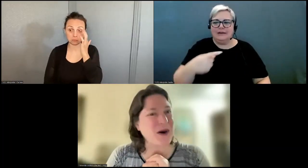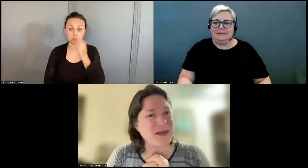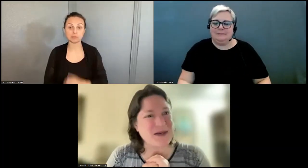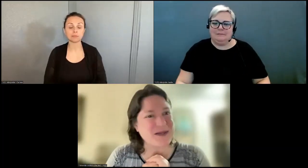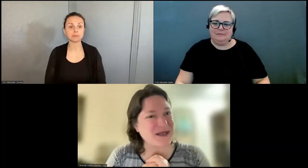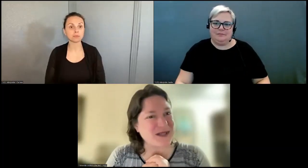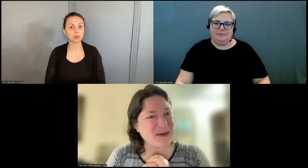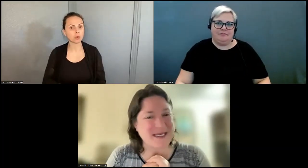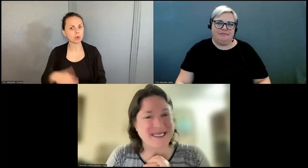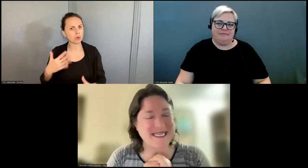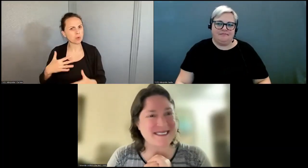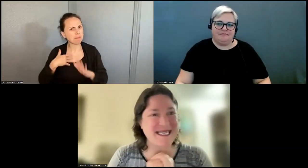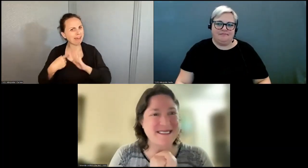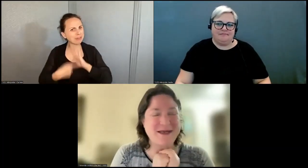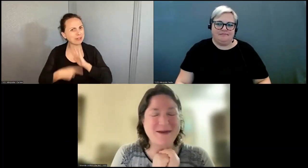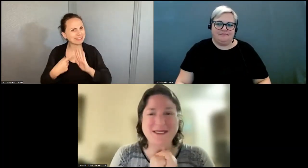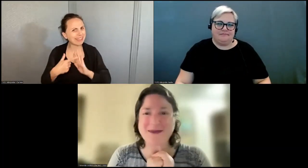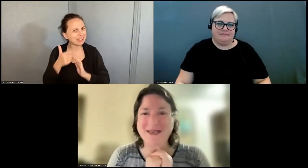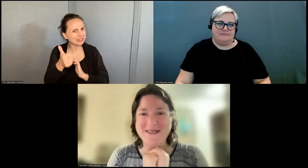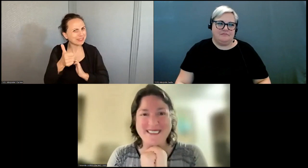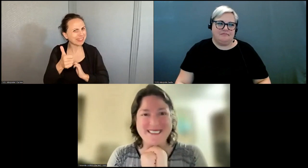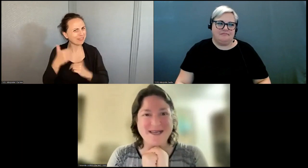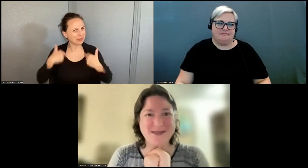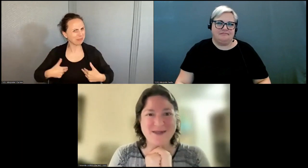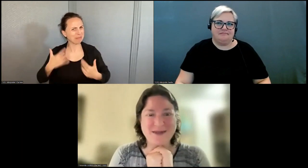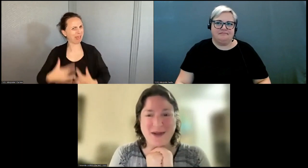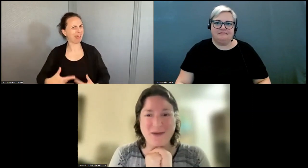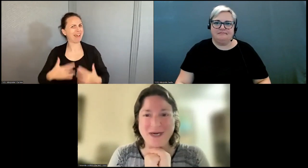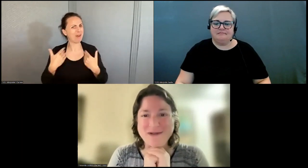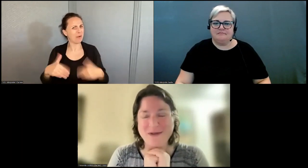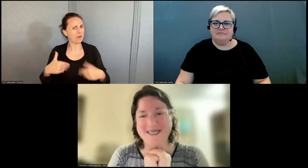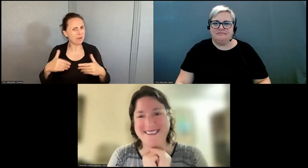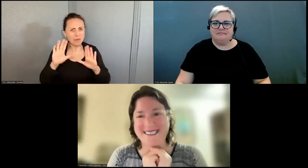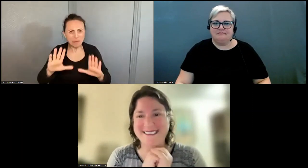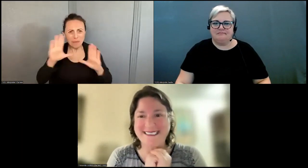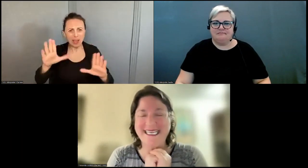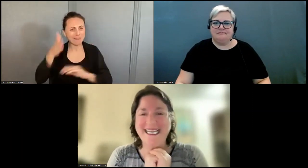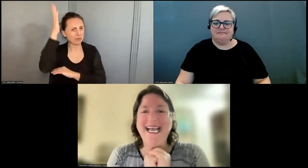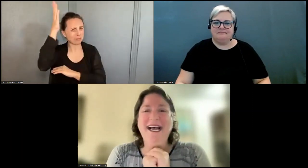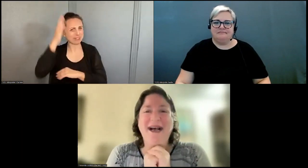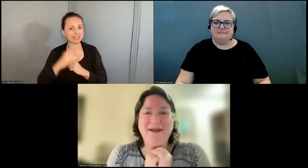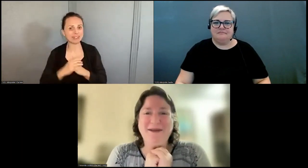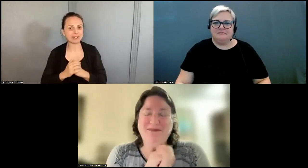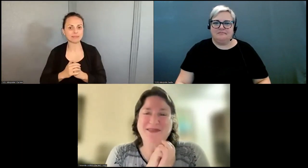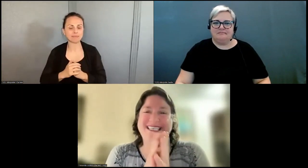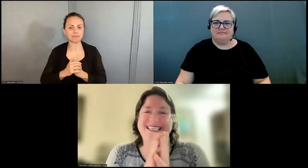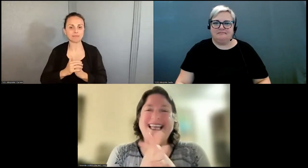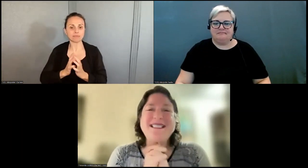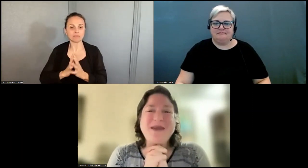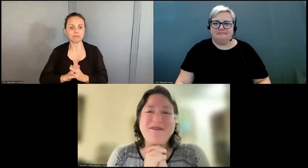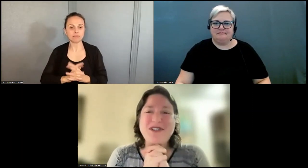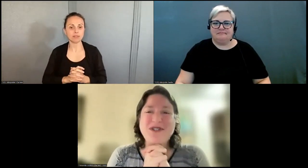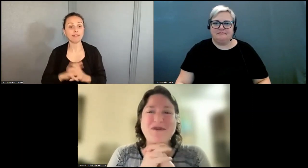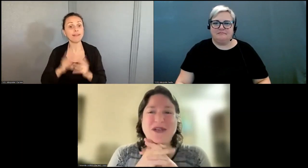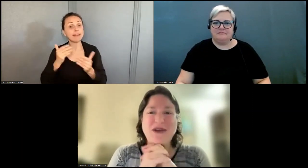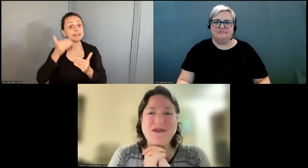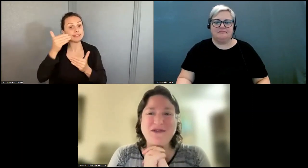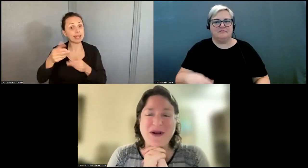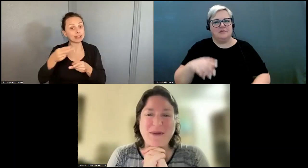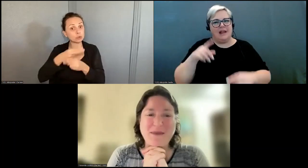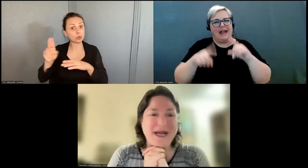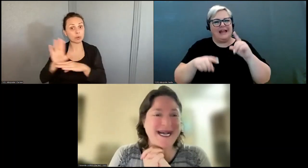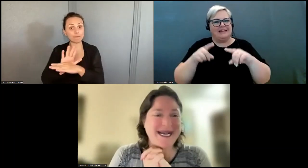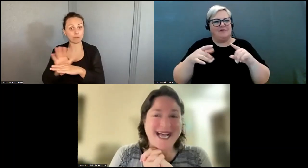We're so hard on ourselves, aren't we, as humans? My goodness, that was a wonderful presentation. Next, we have a short